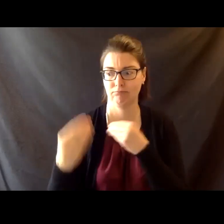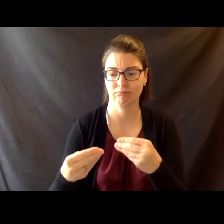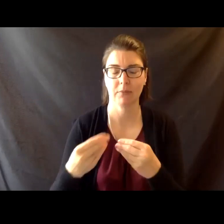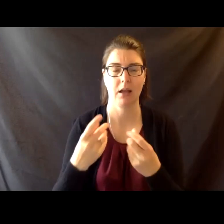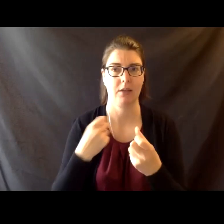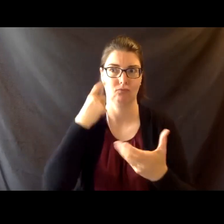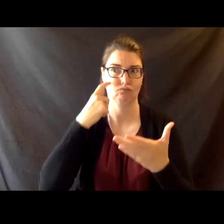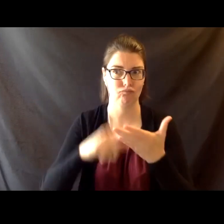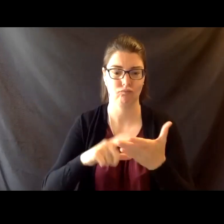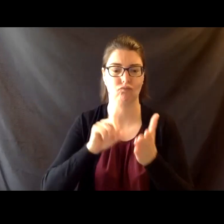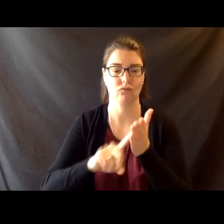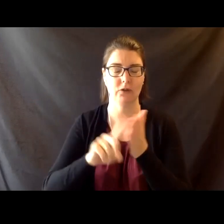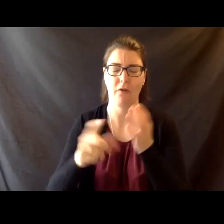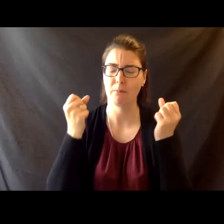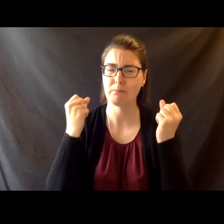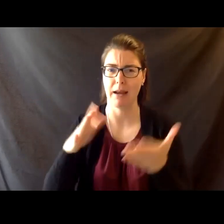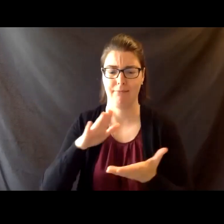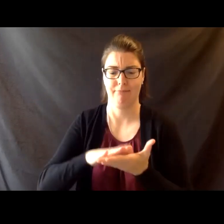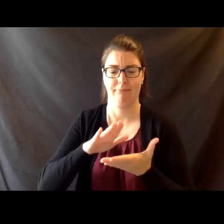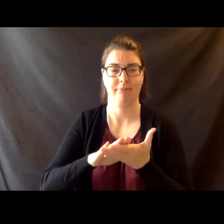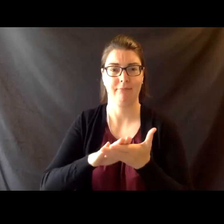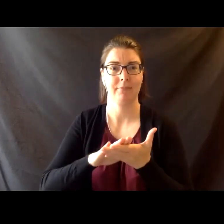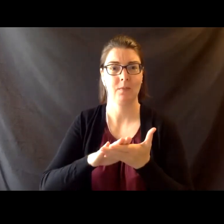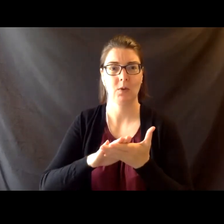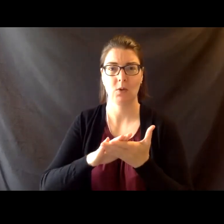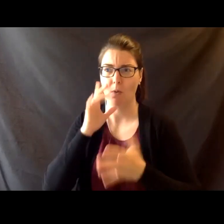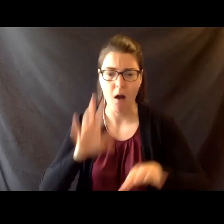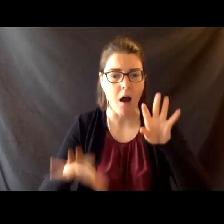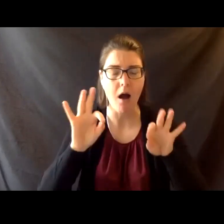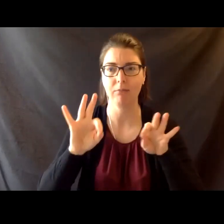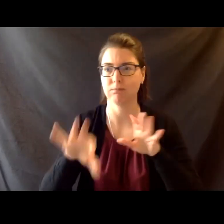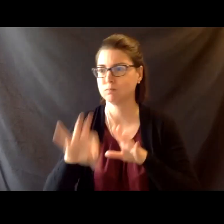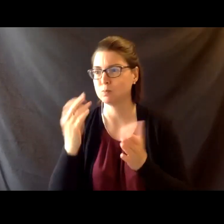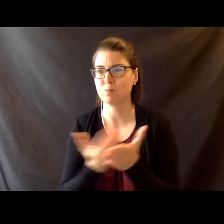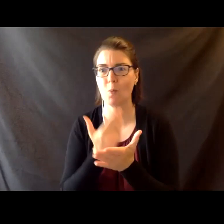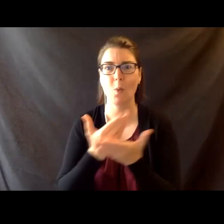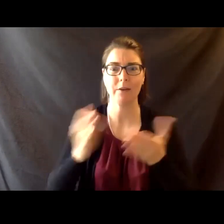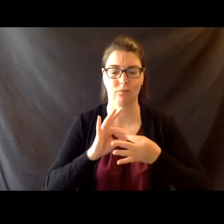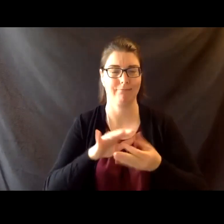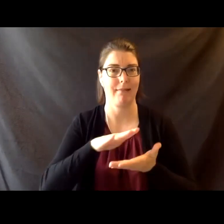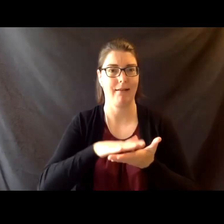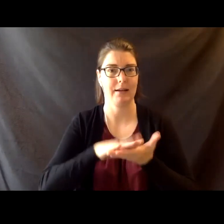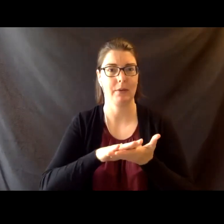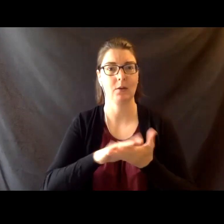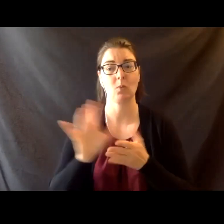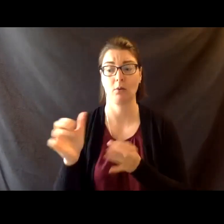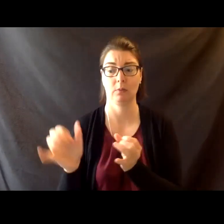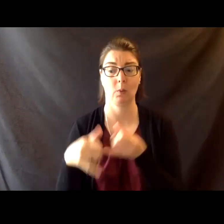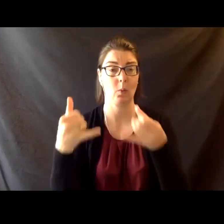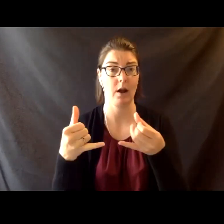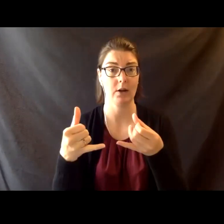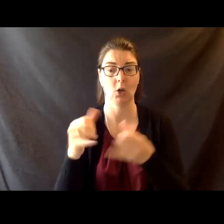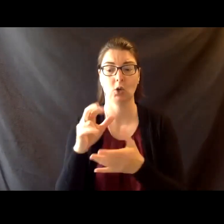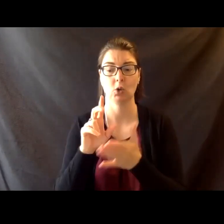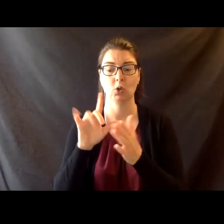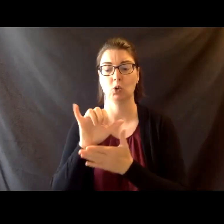are undertaking innovative scholarship, discovery, and artistic creation, we will also be awarding the York University President's